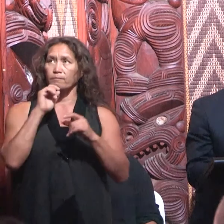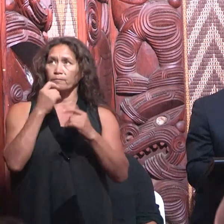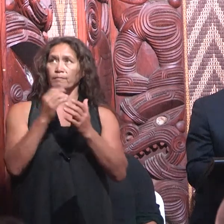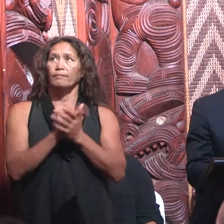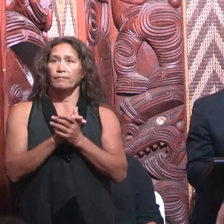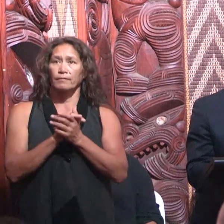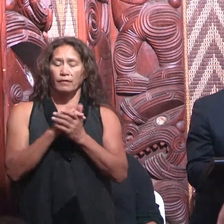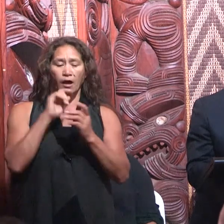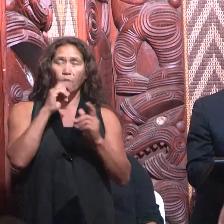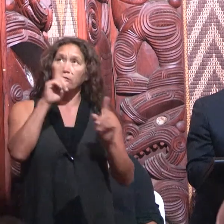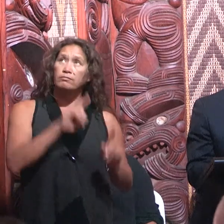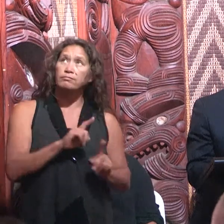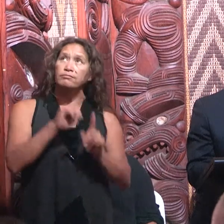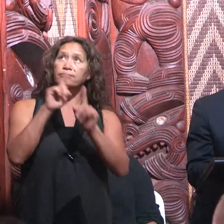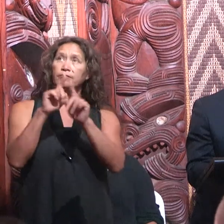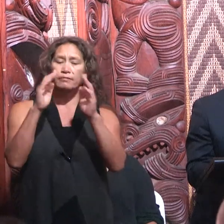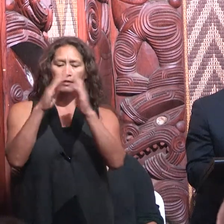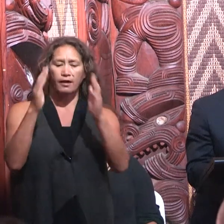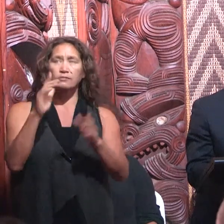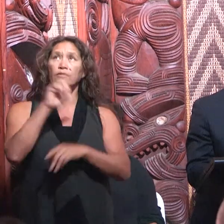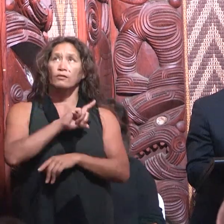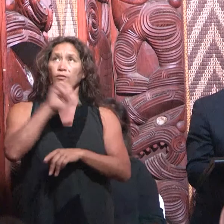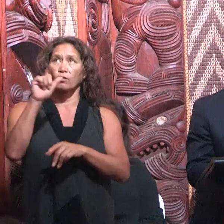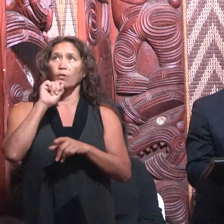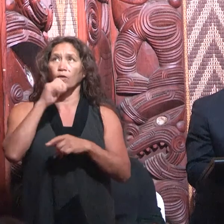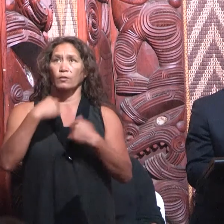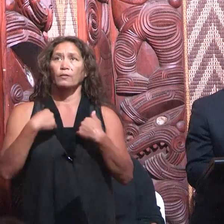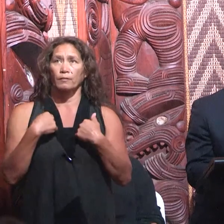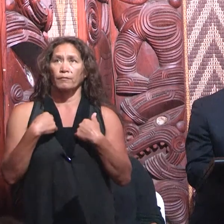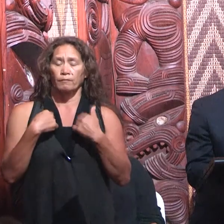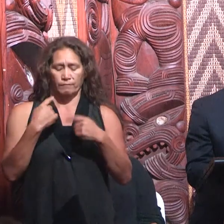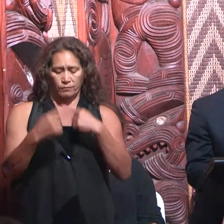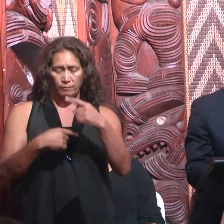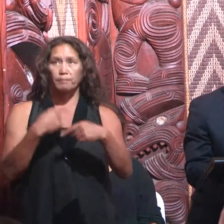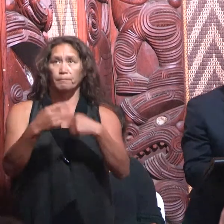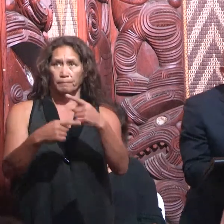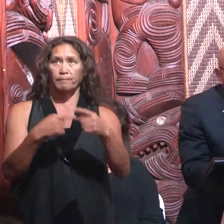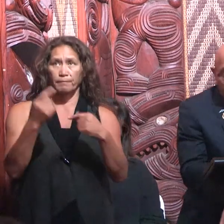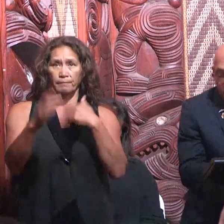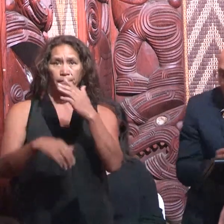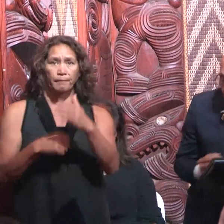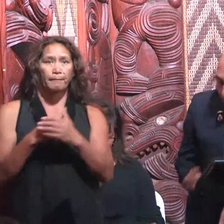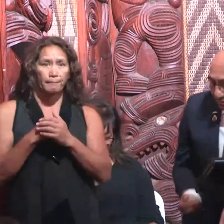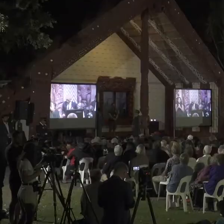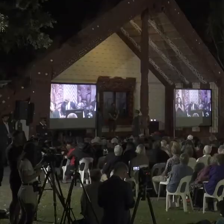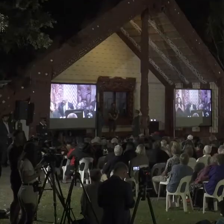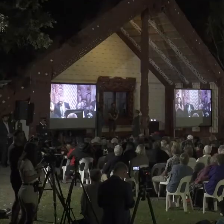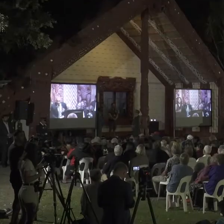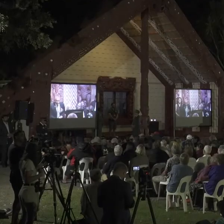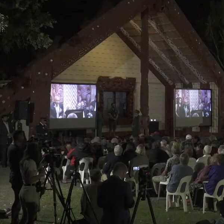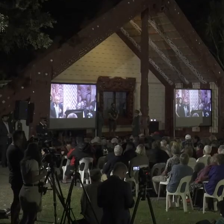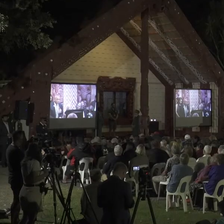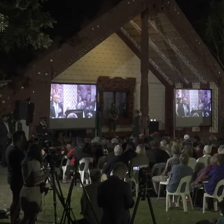dwell in the house of the Lord forever. Amen.